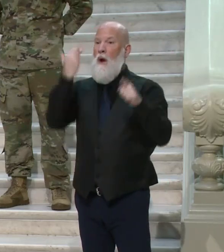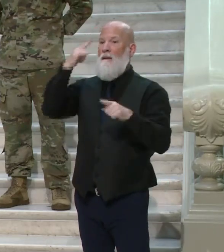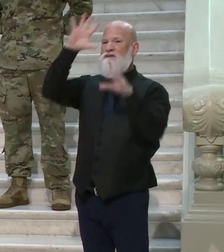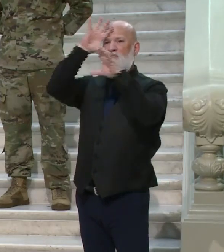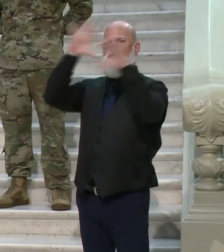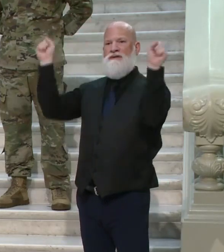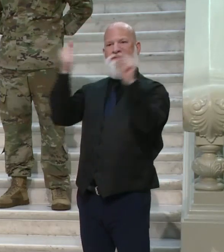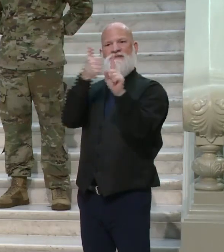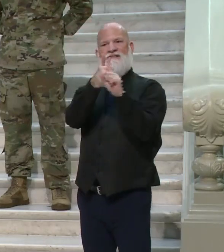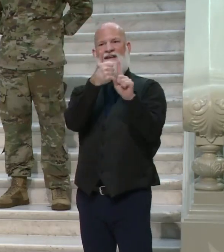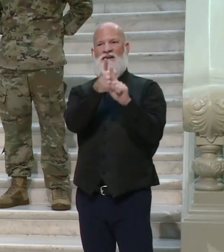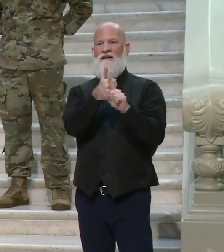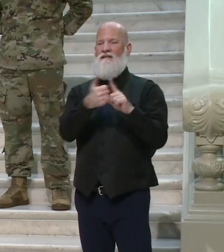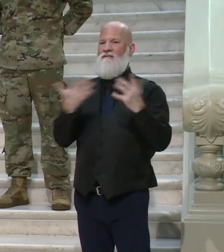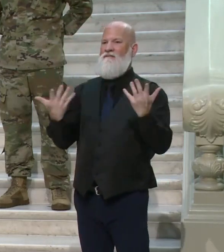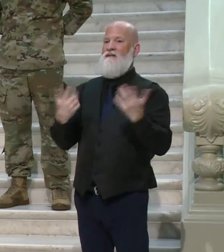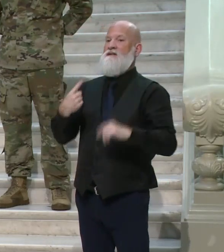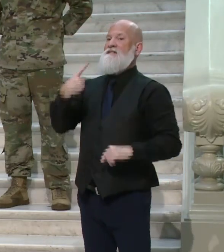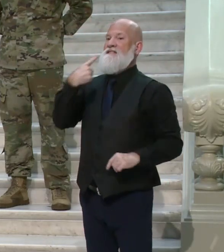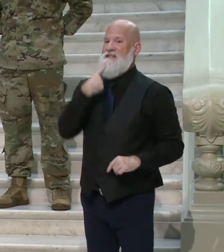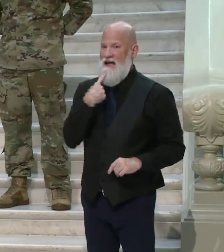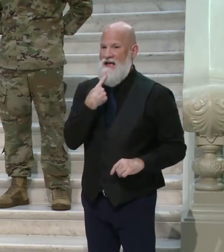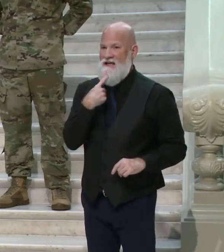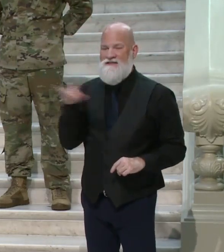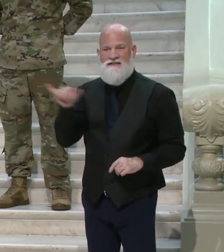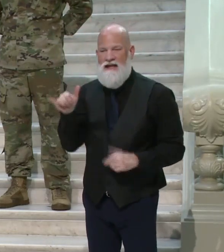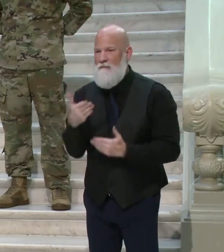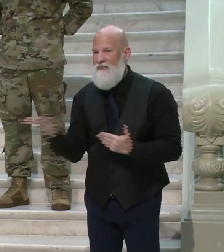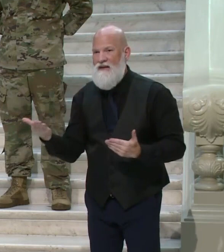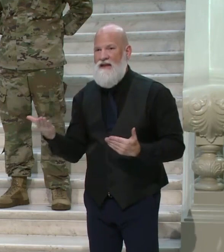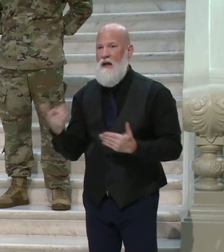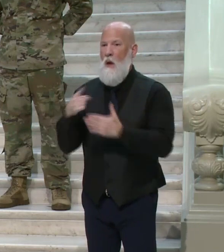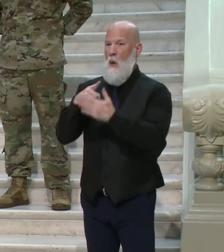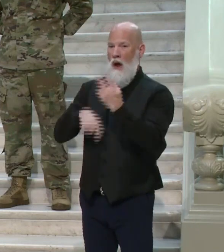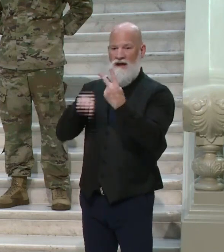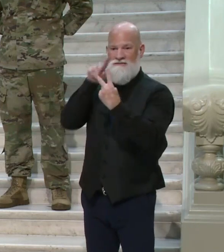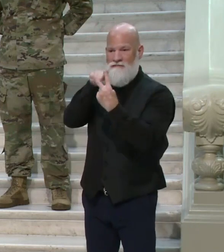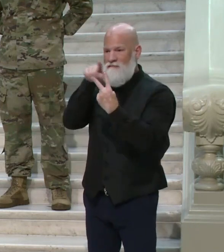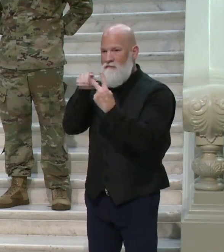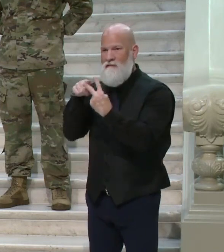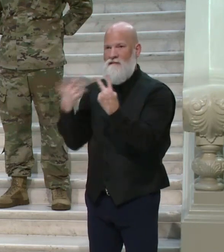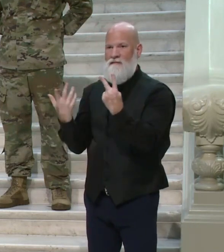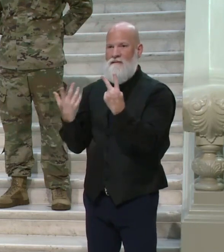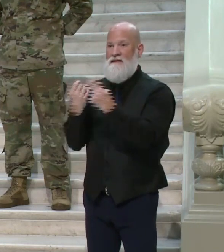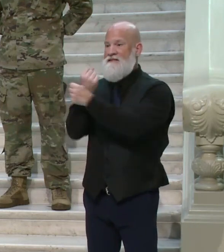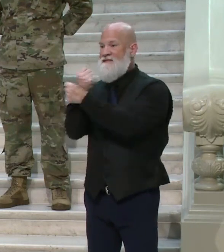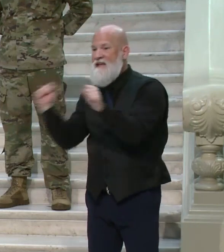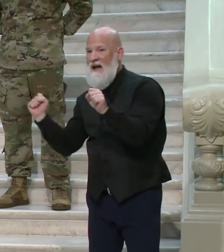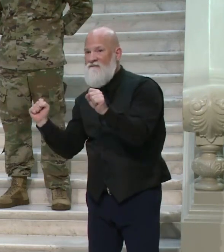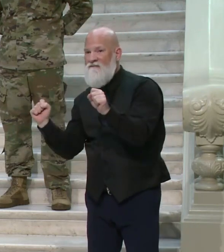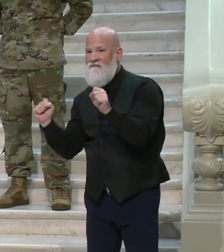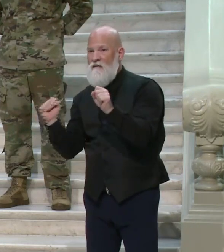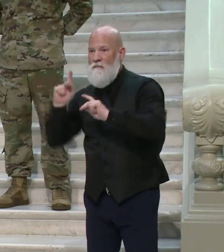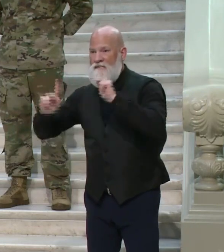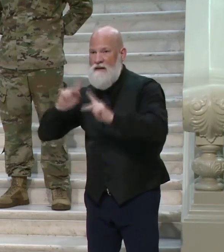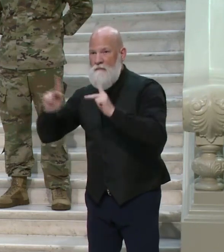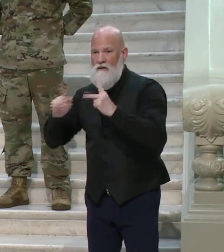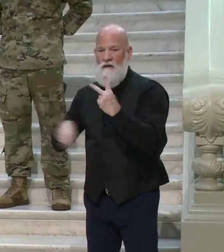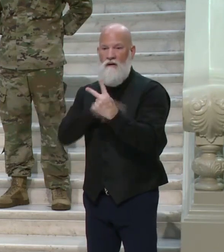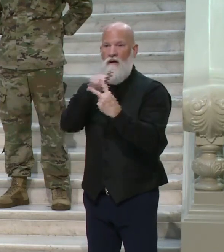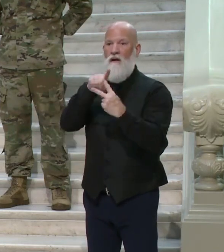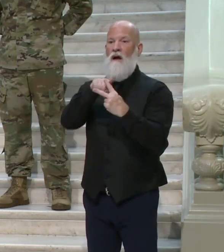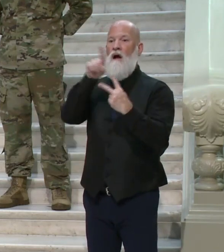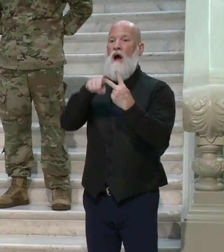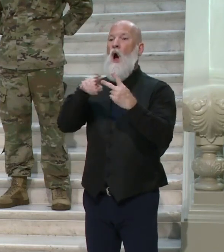exact things. We want to keep our citizens safe, and we want to reopen America to entrepreneurship and